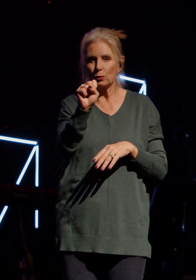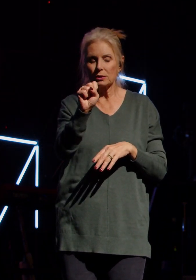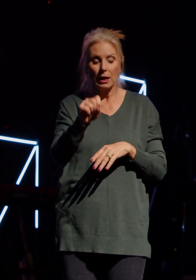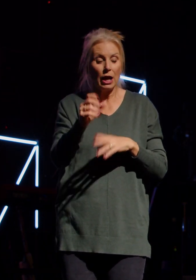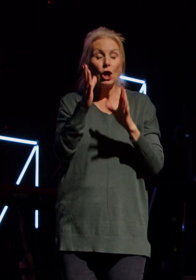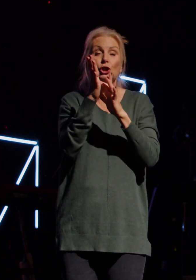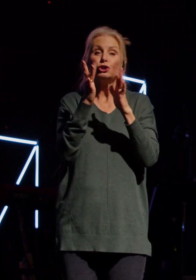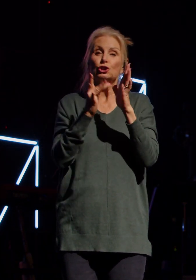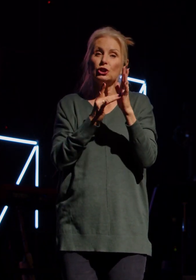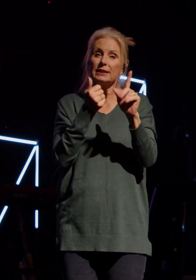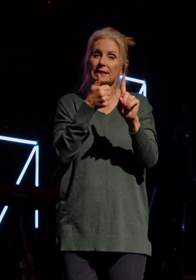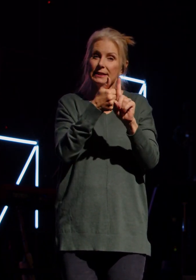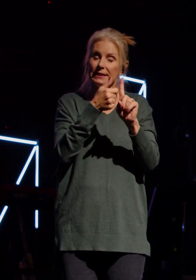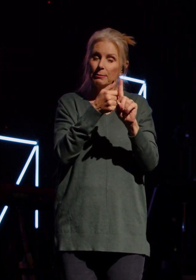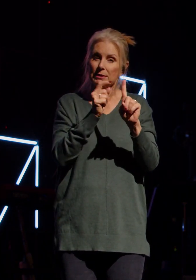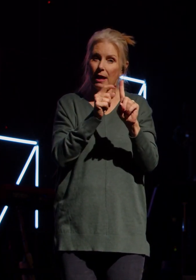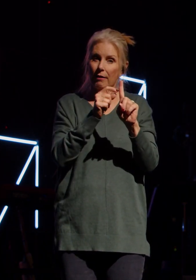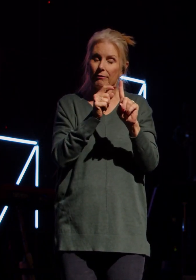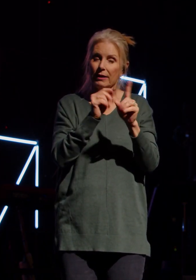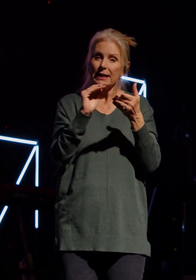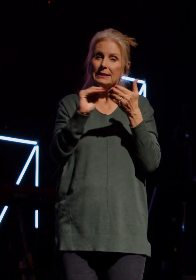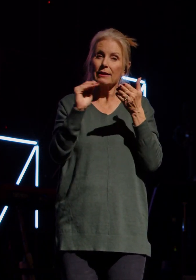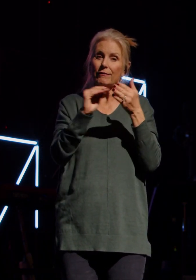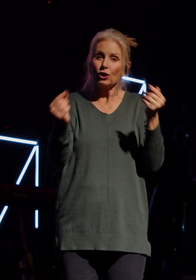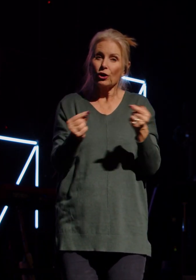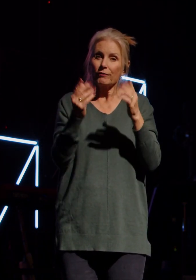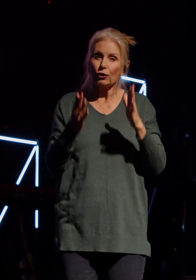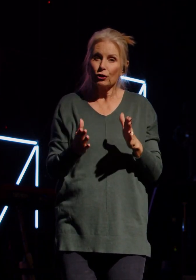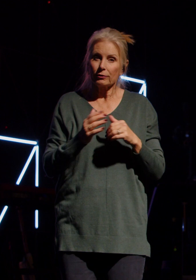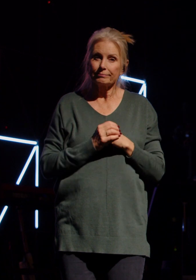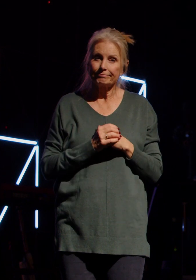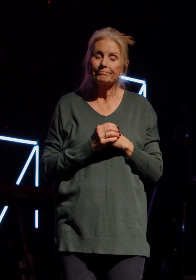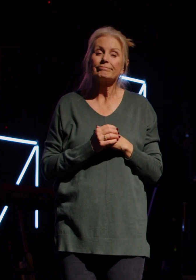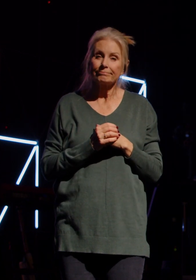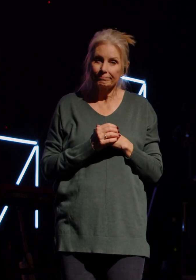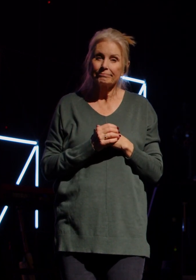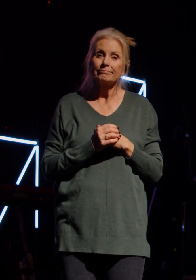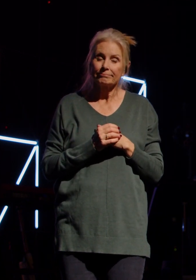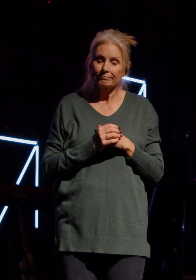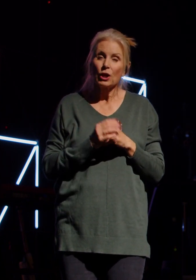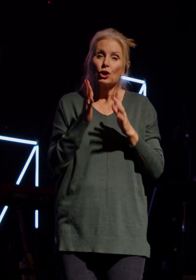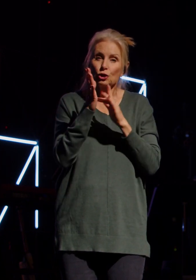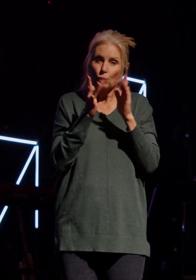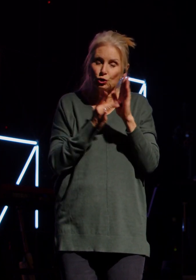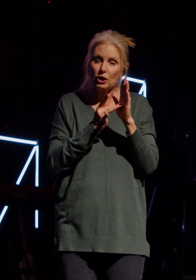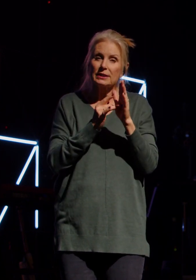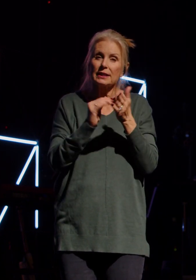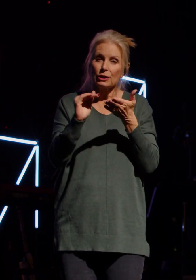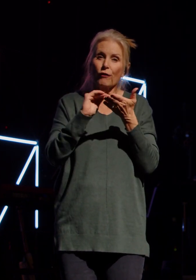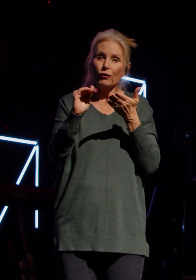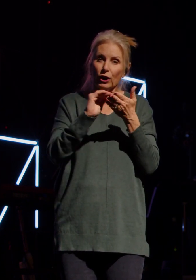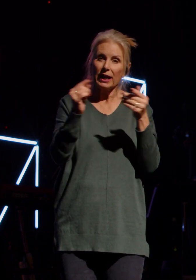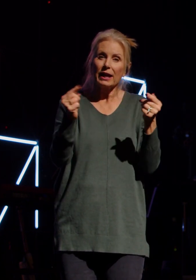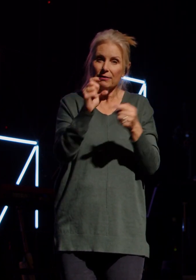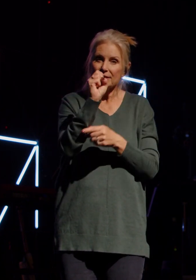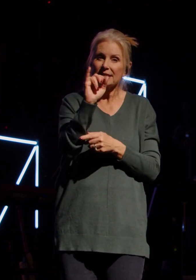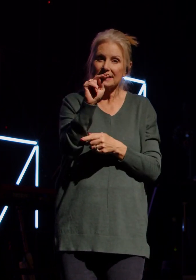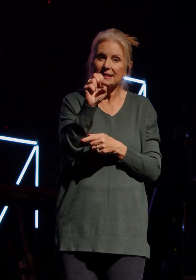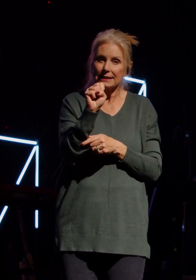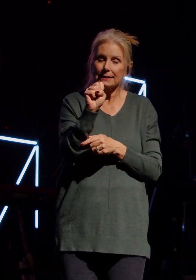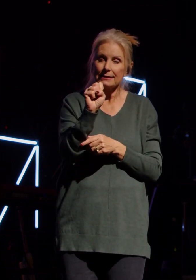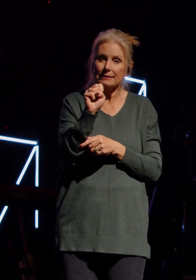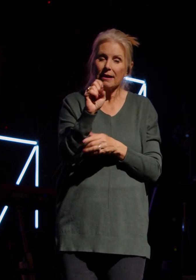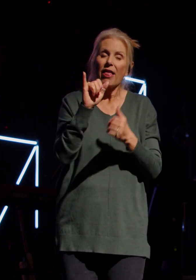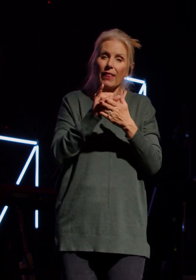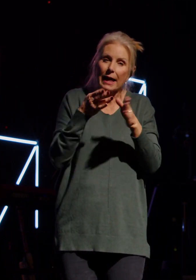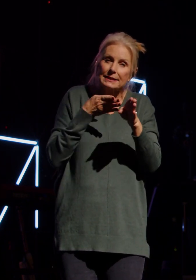Jesus, he's the forgiver of sins. That's the main goal of Mark writing this story. It's the